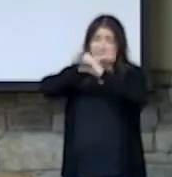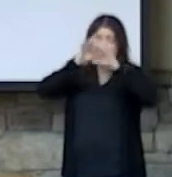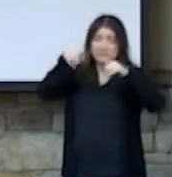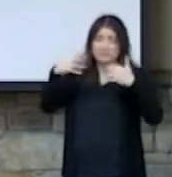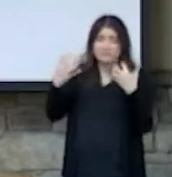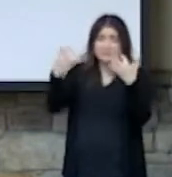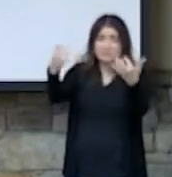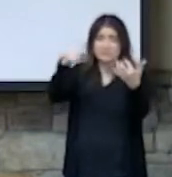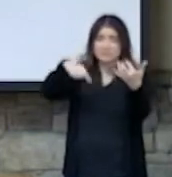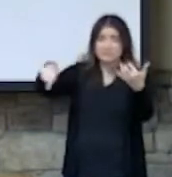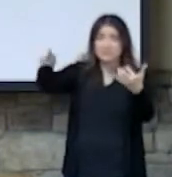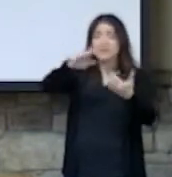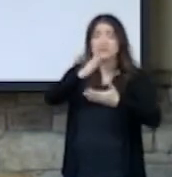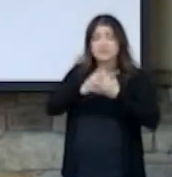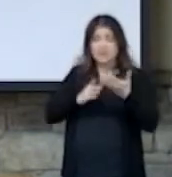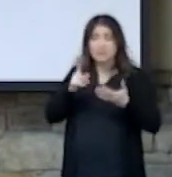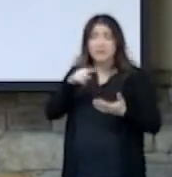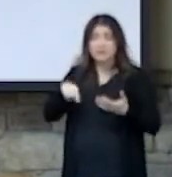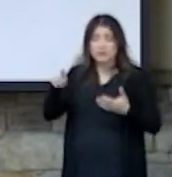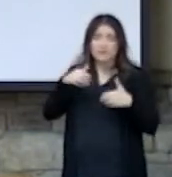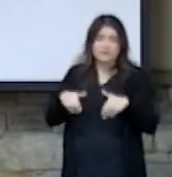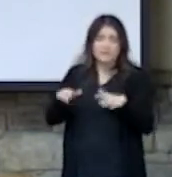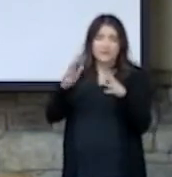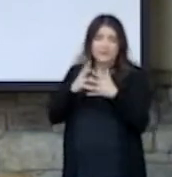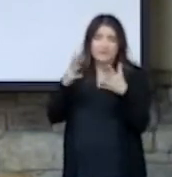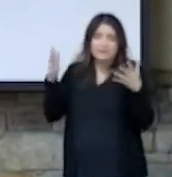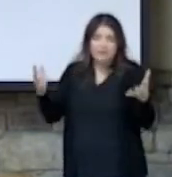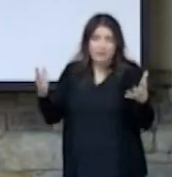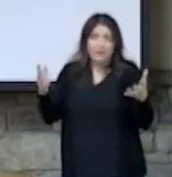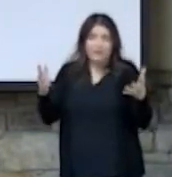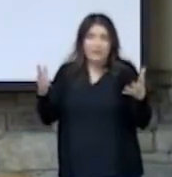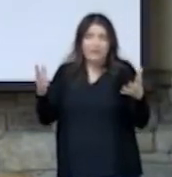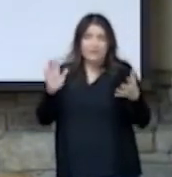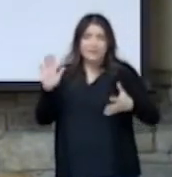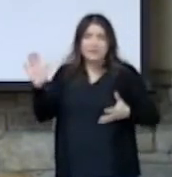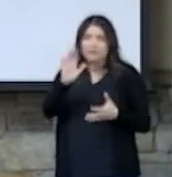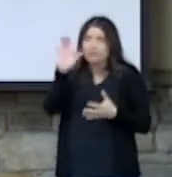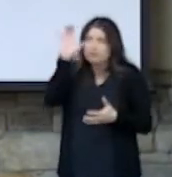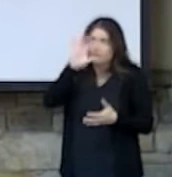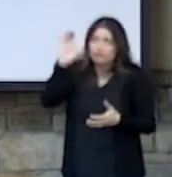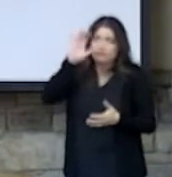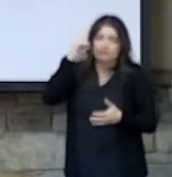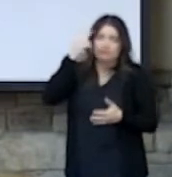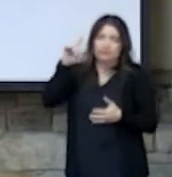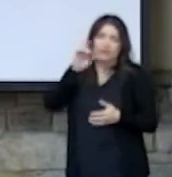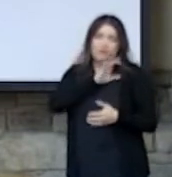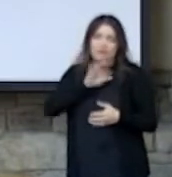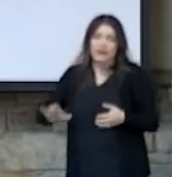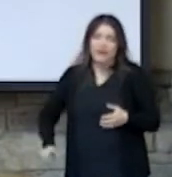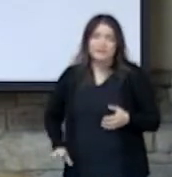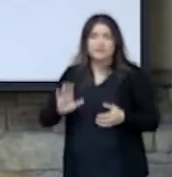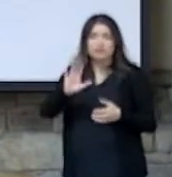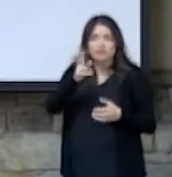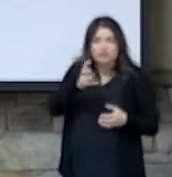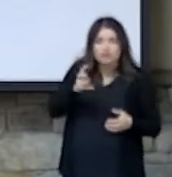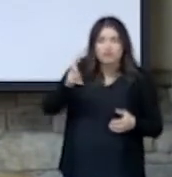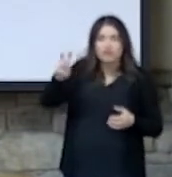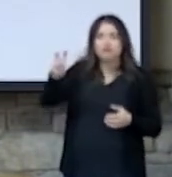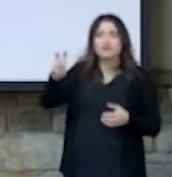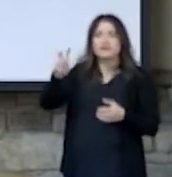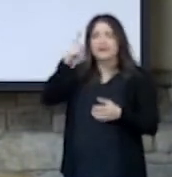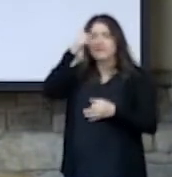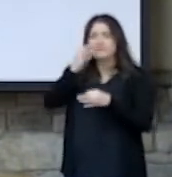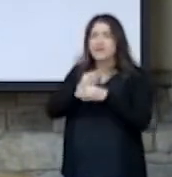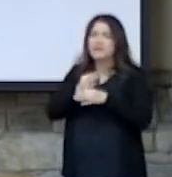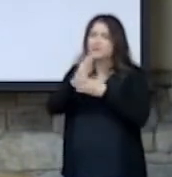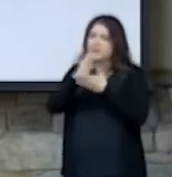morning, some of you have sacrificed a lot in your search for Christ, in your journey of faith. There have been things that